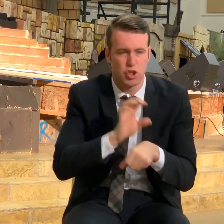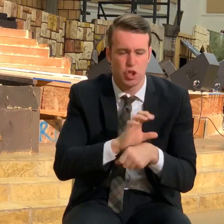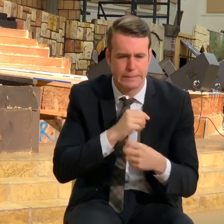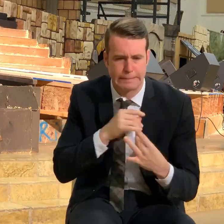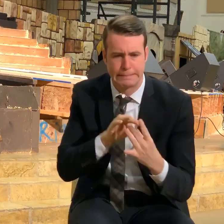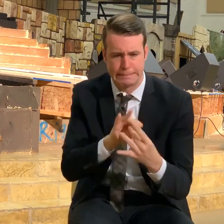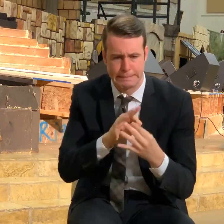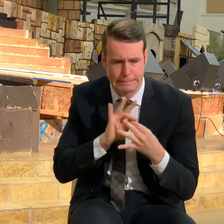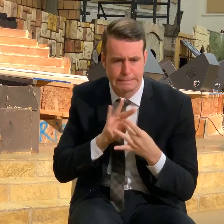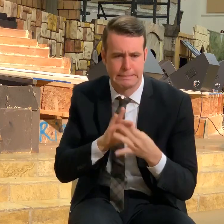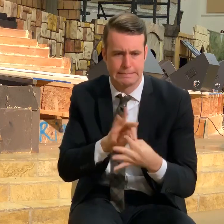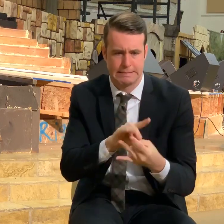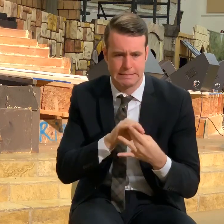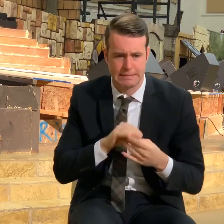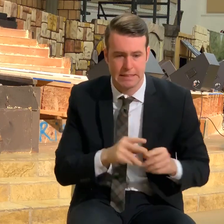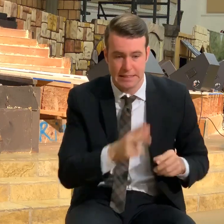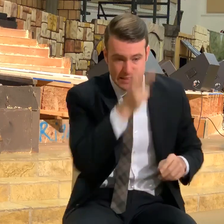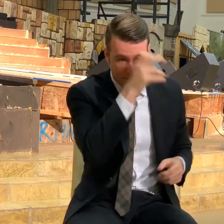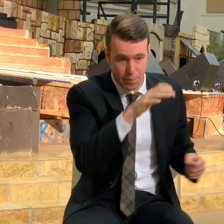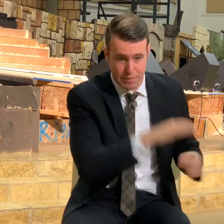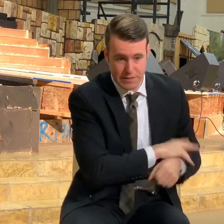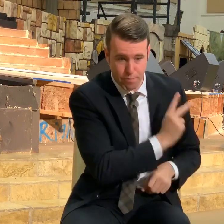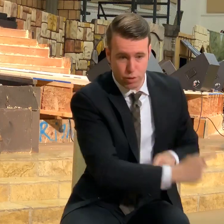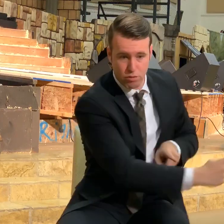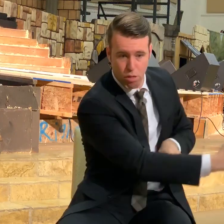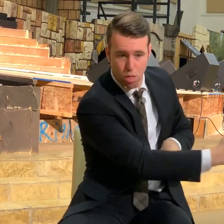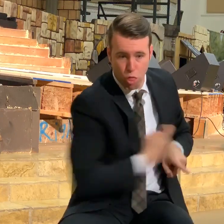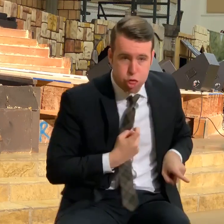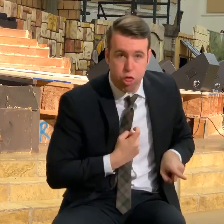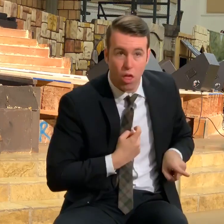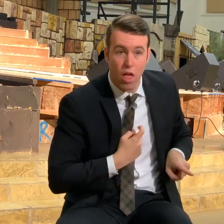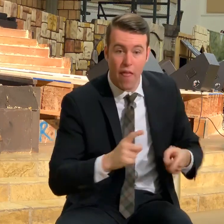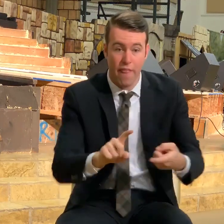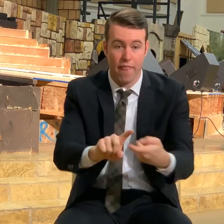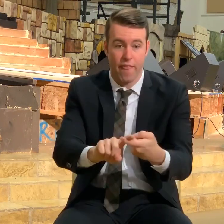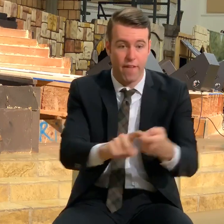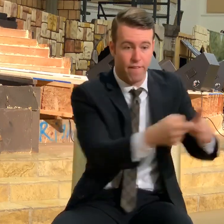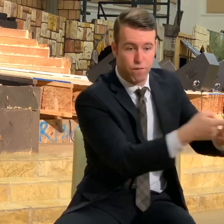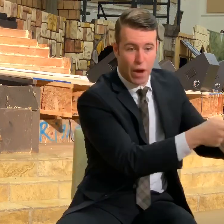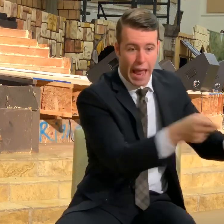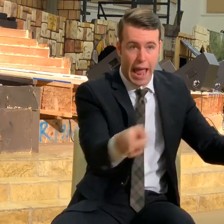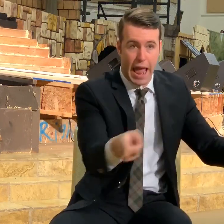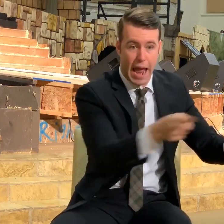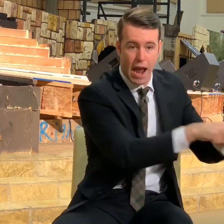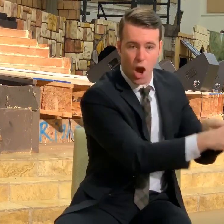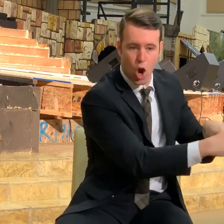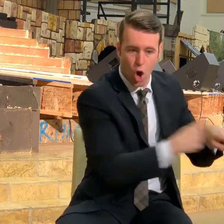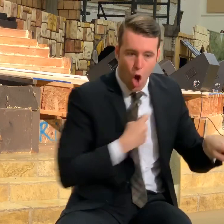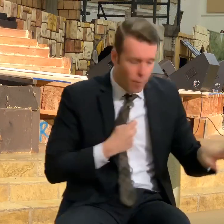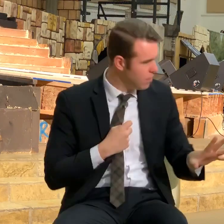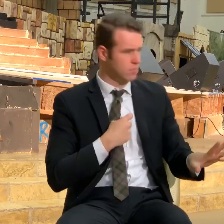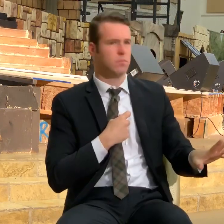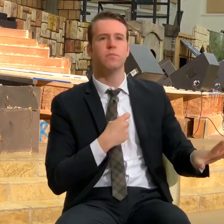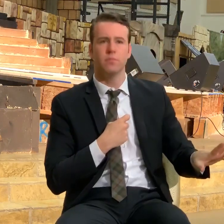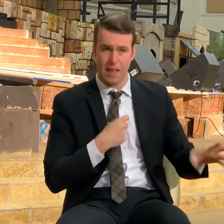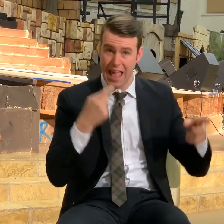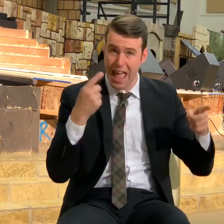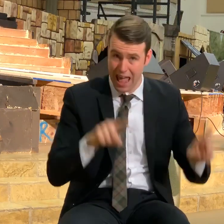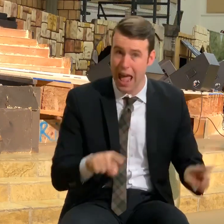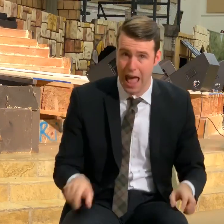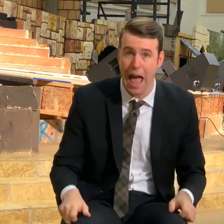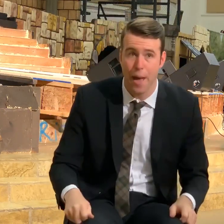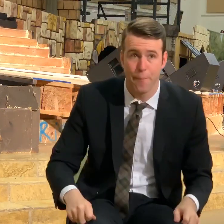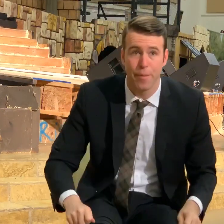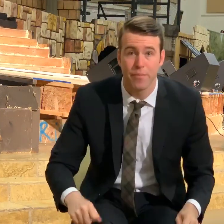it was some demon-possessed person that was a friend of the issue I was having to deal with. And I have felt